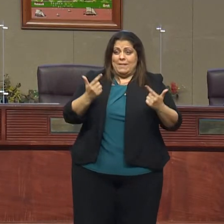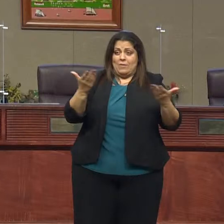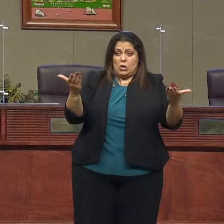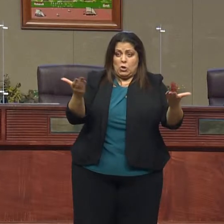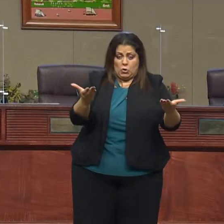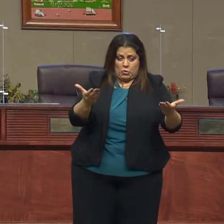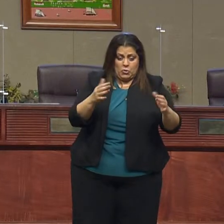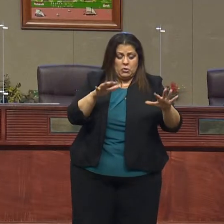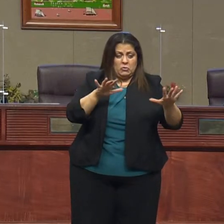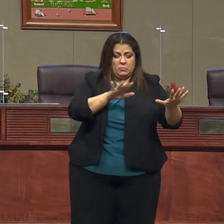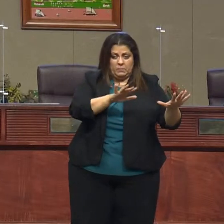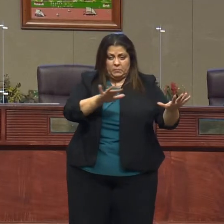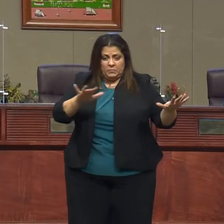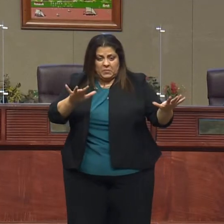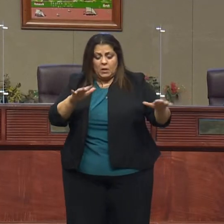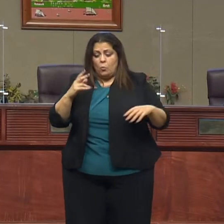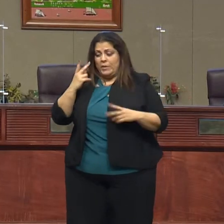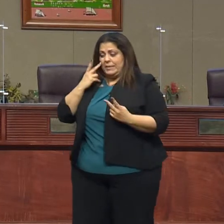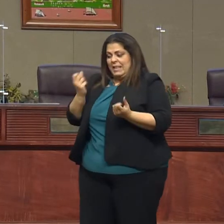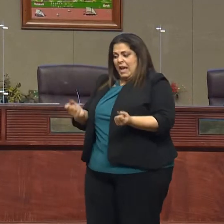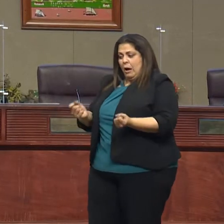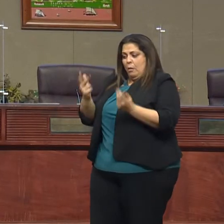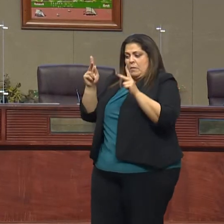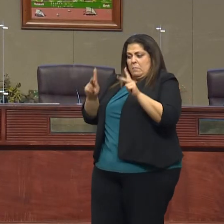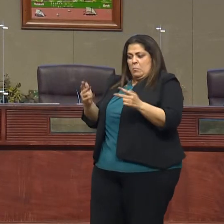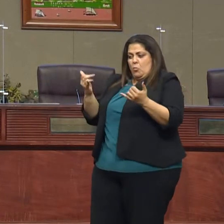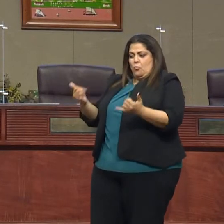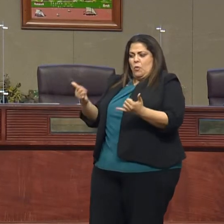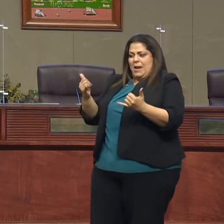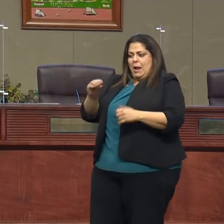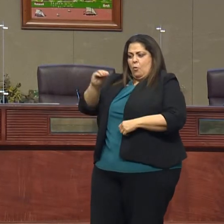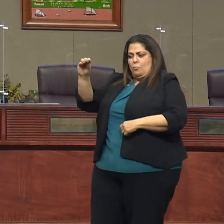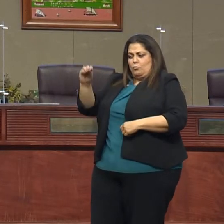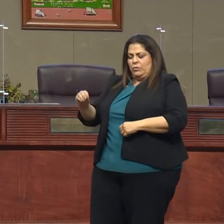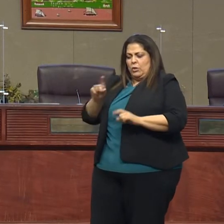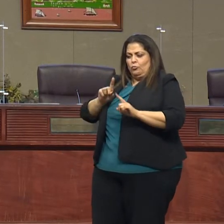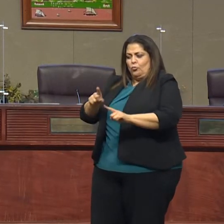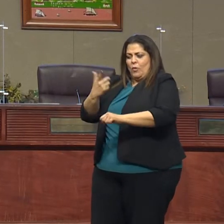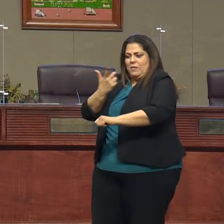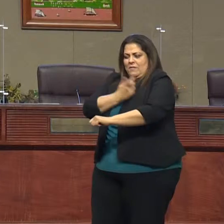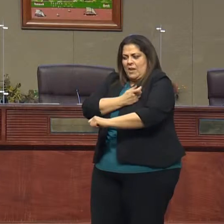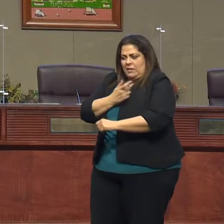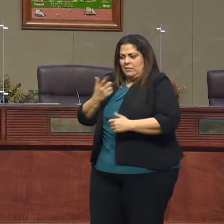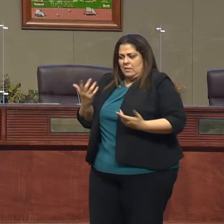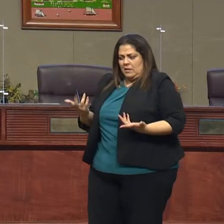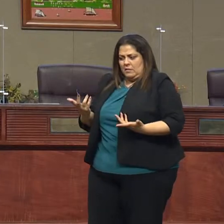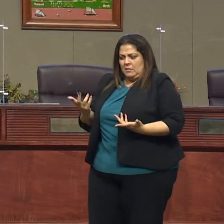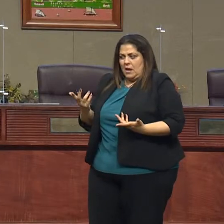of vaccinations, and we made an adjustment to